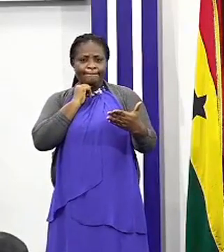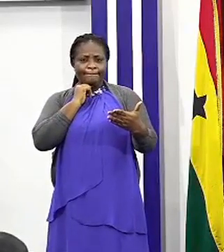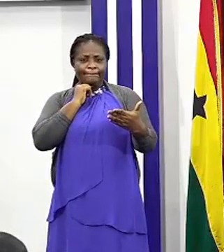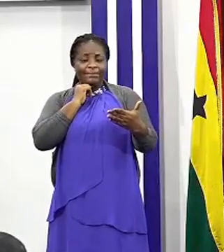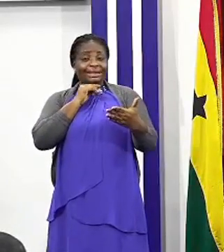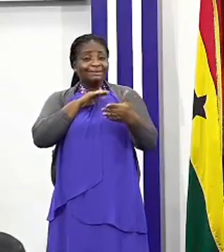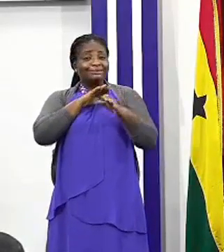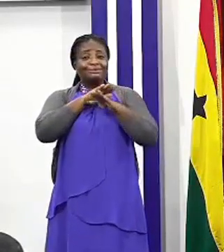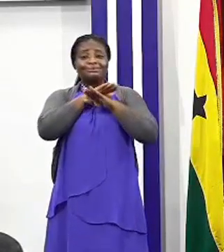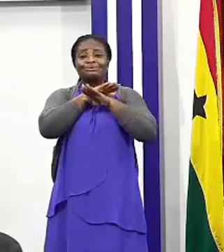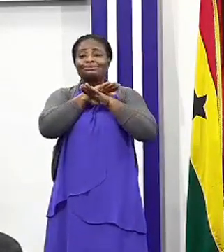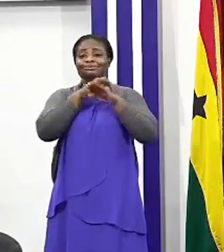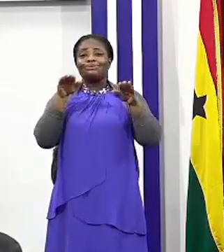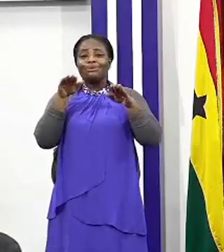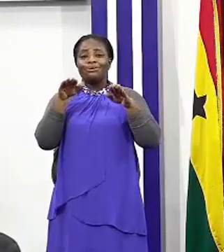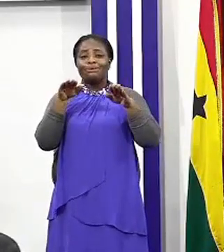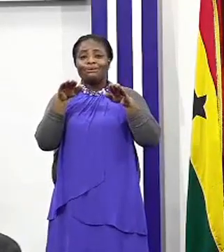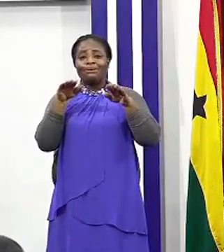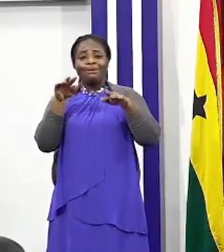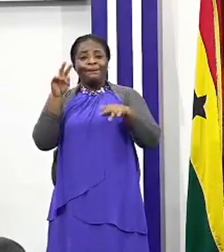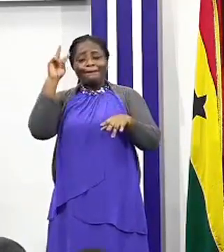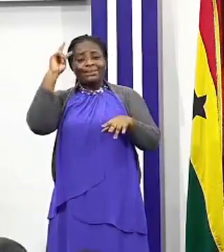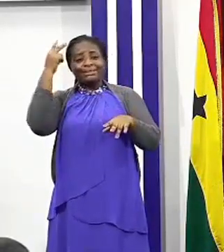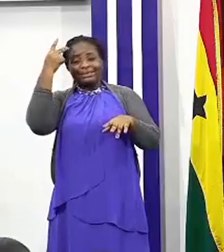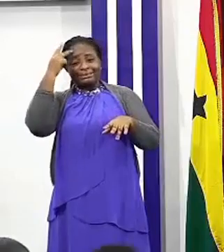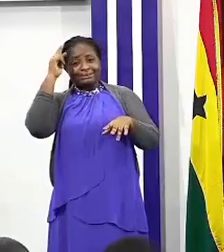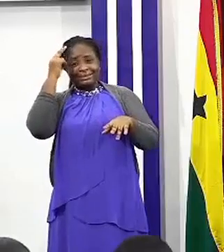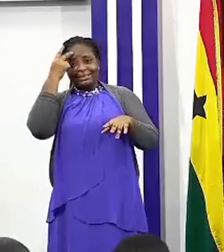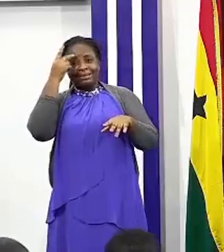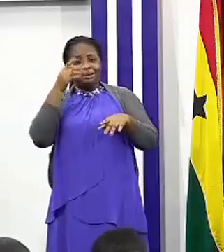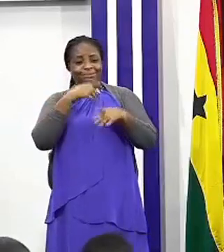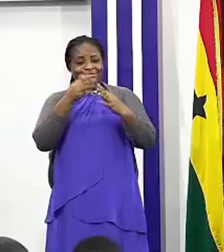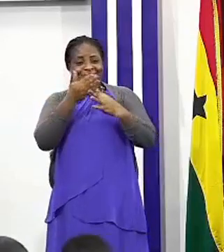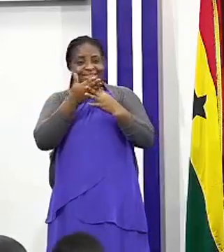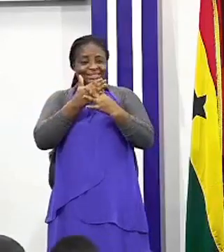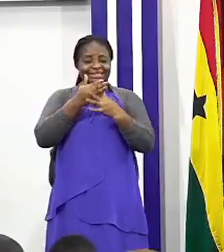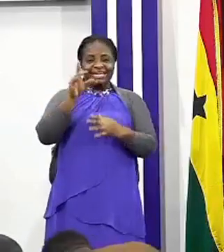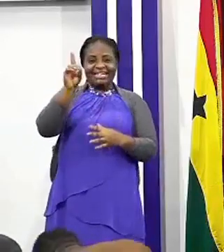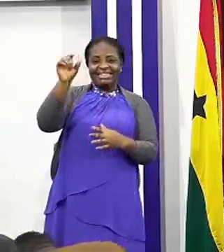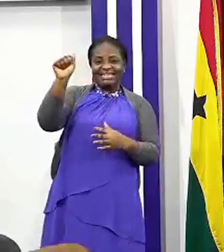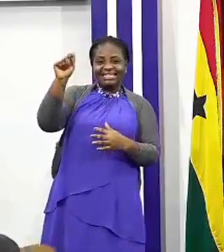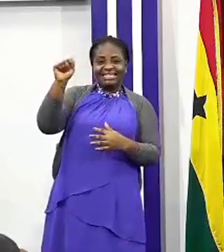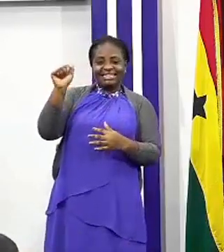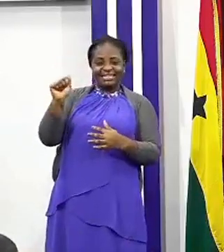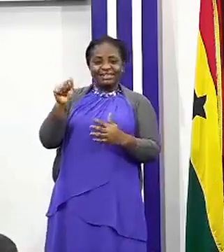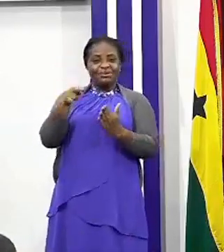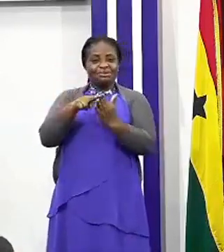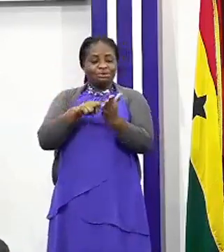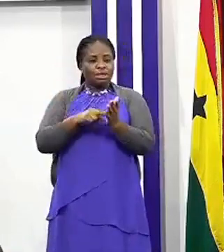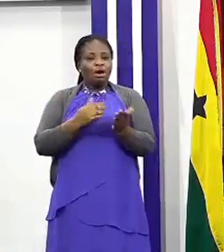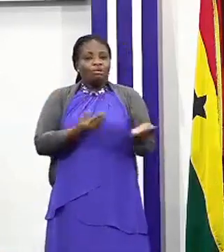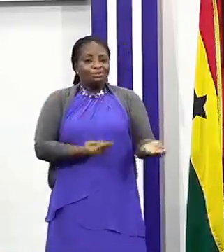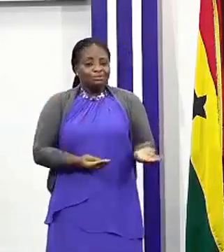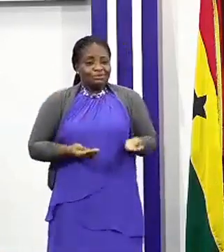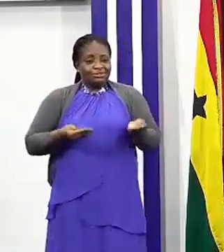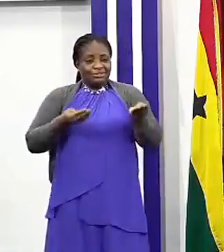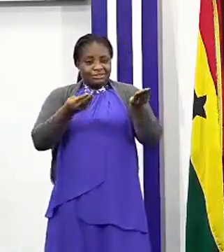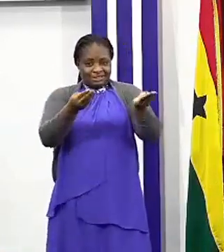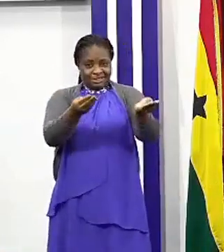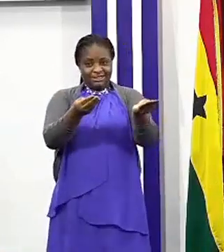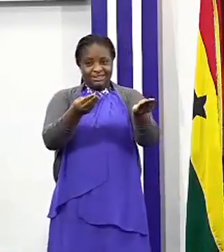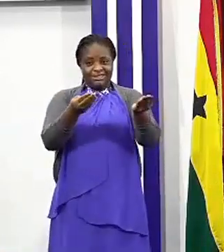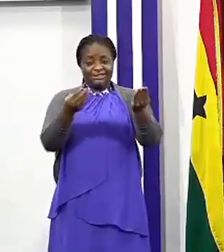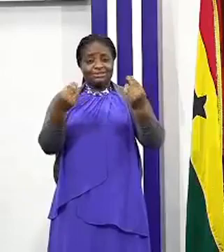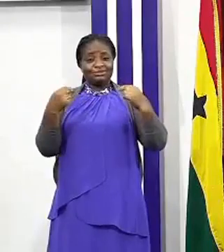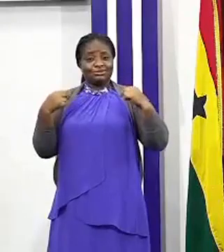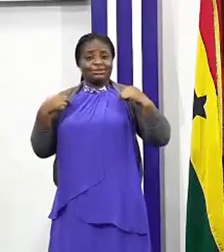there is no discordance between the data that is being reported. I'd like to suggest to Ghana Health Service to use a bar